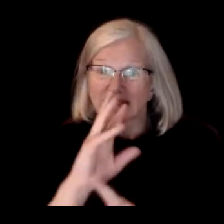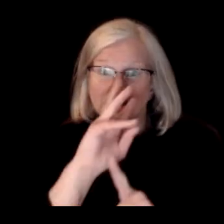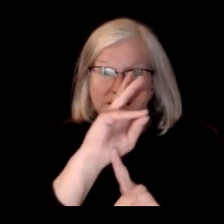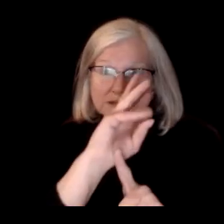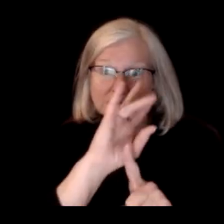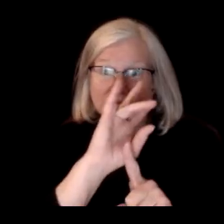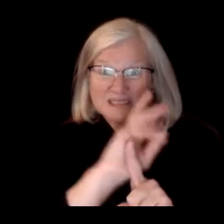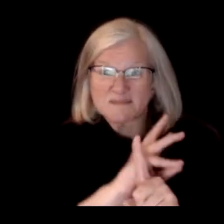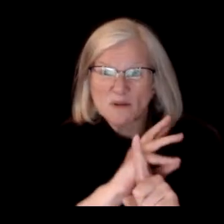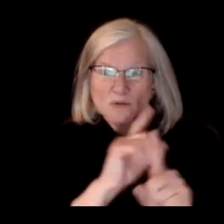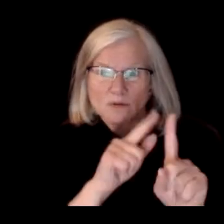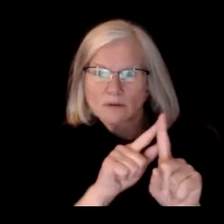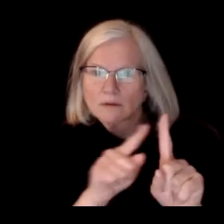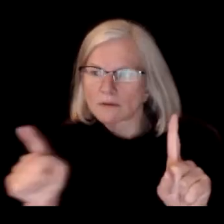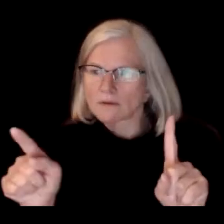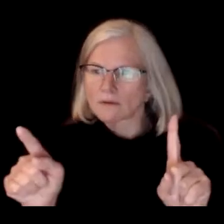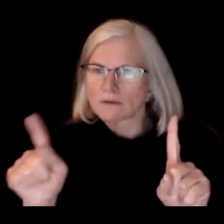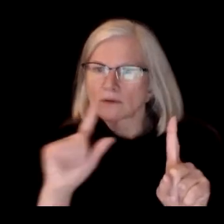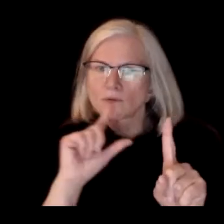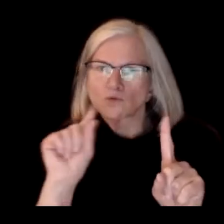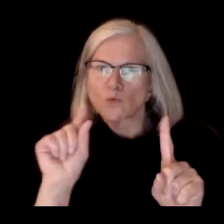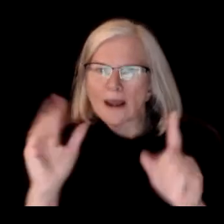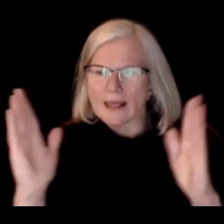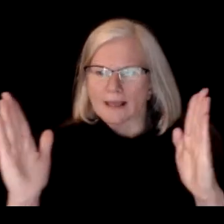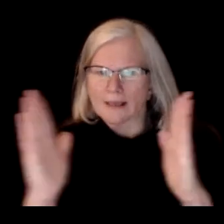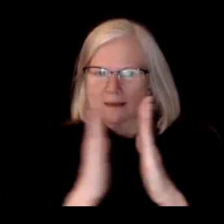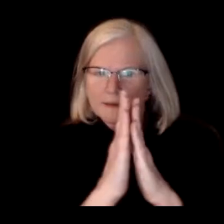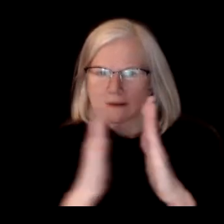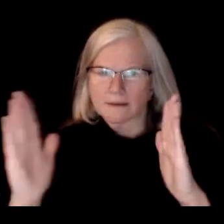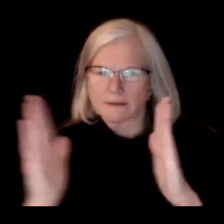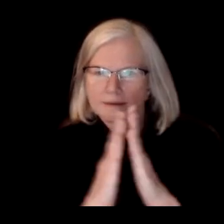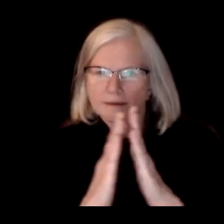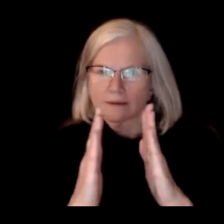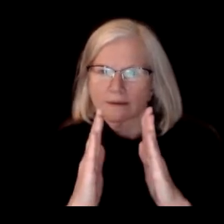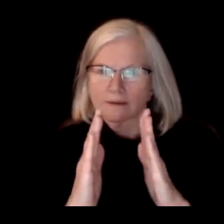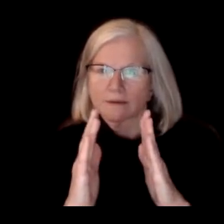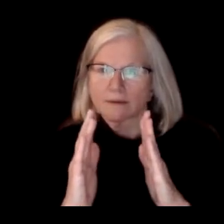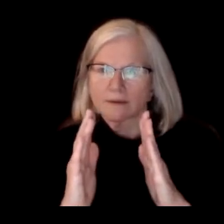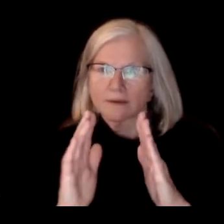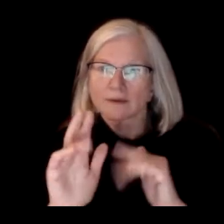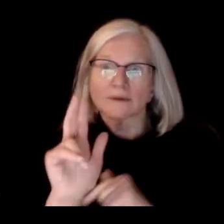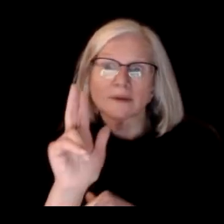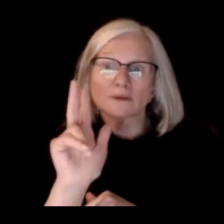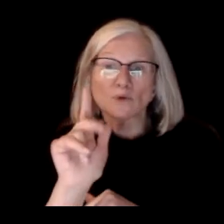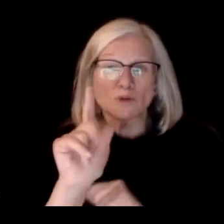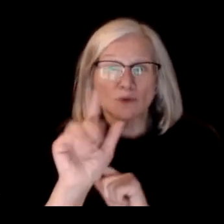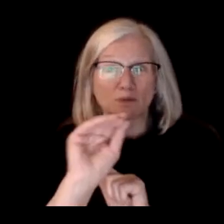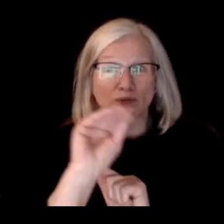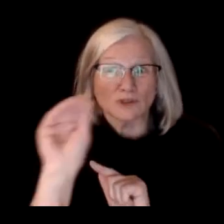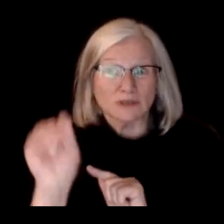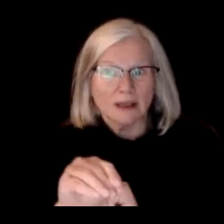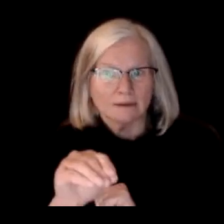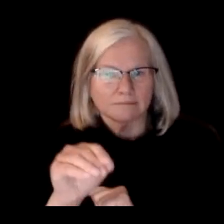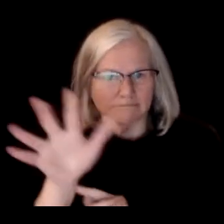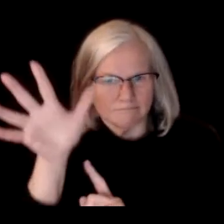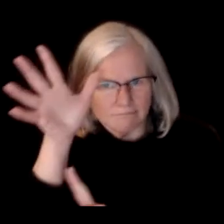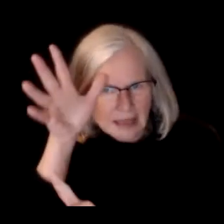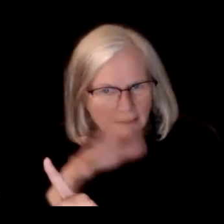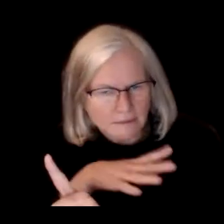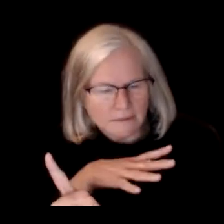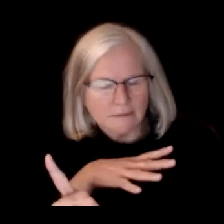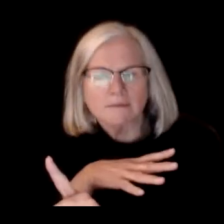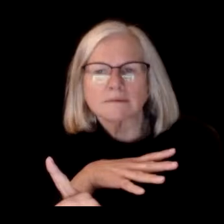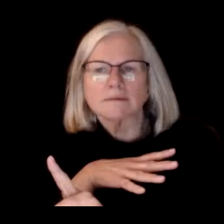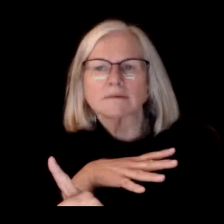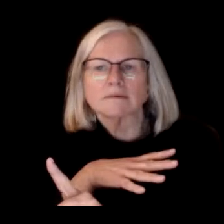73% are male, and we continue to see a disparity amongst minorities, so